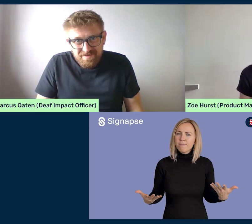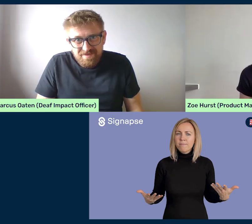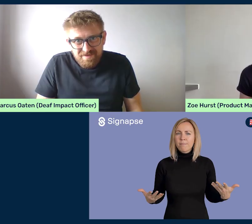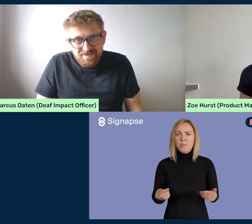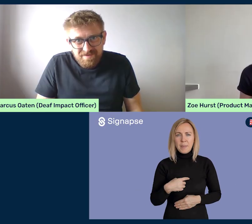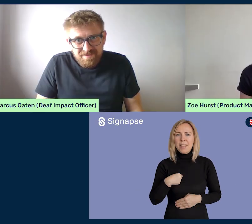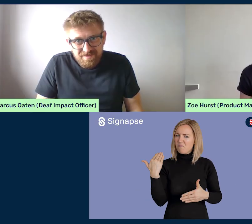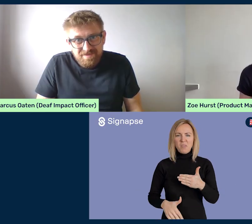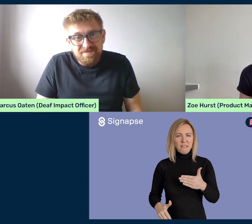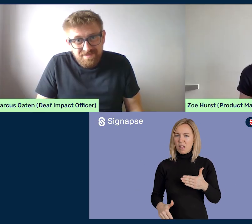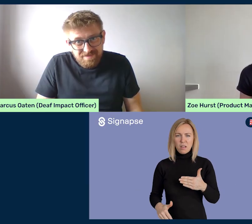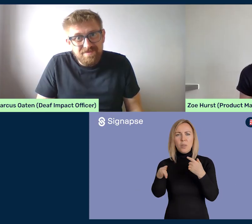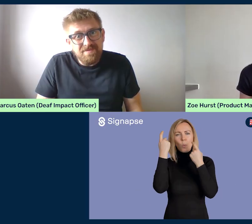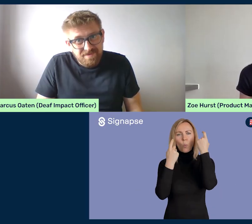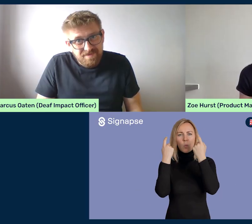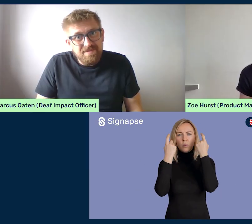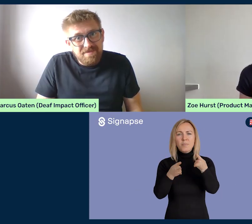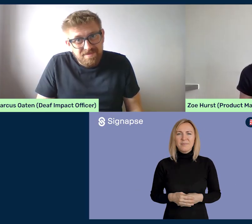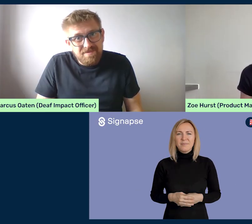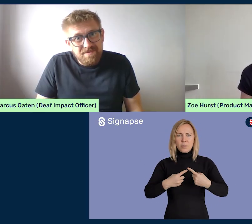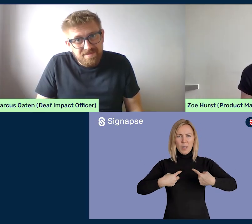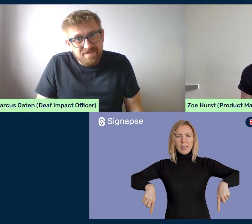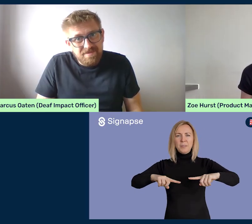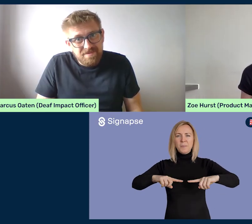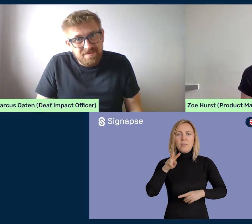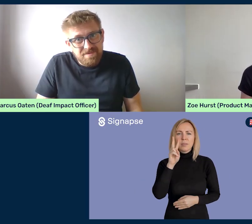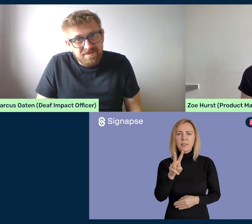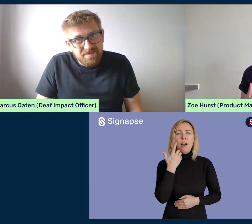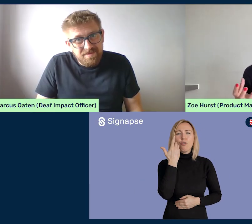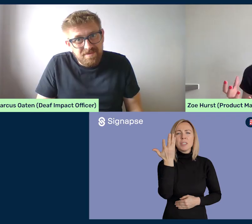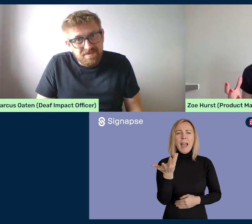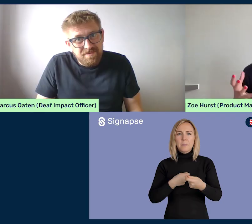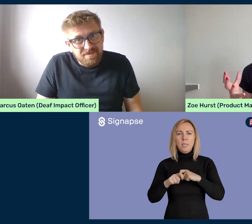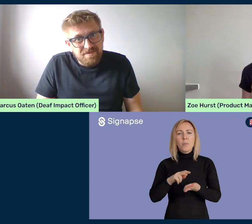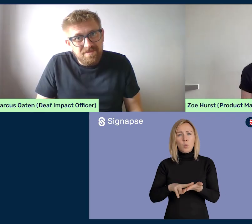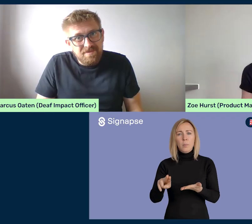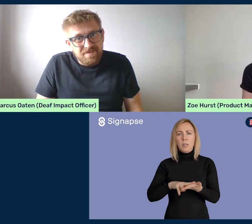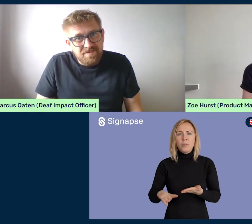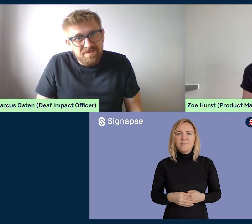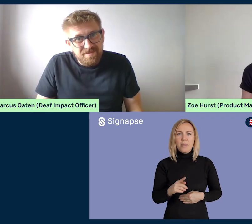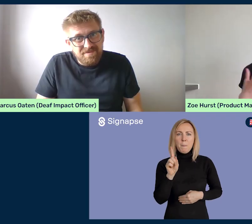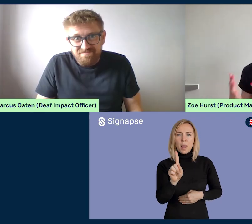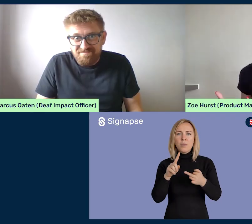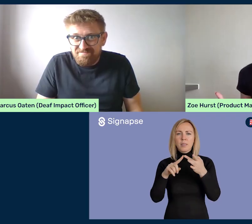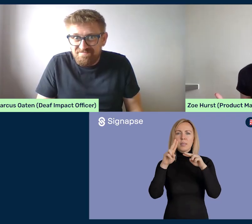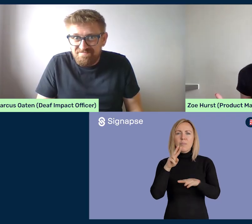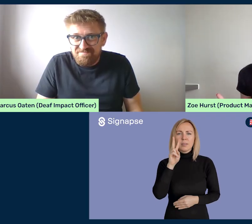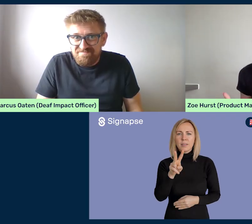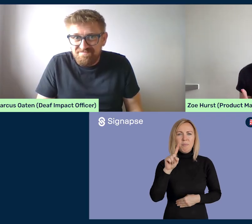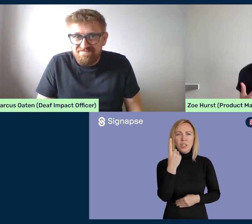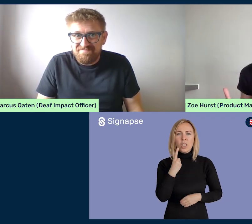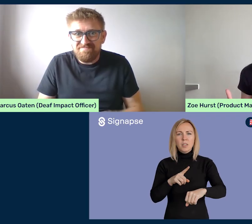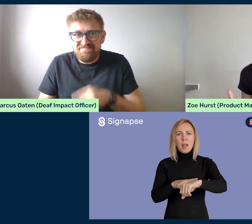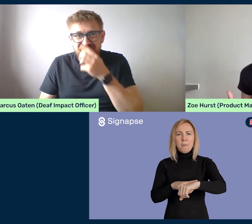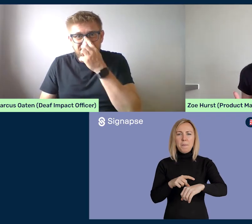that it becomes very normal and familiar. That I guess if I've only seen version 1 and you suddenly see version